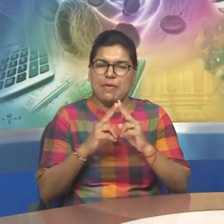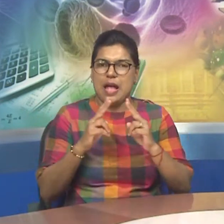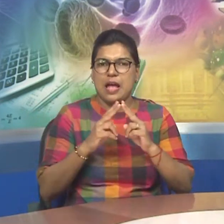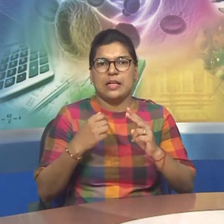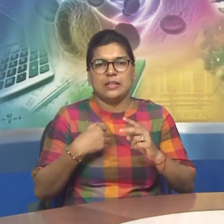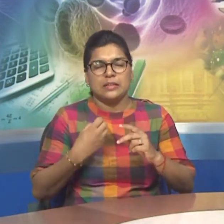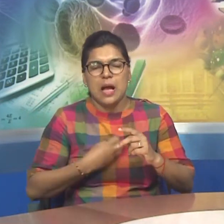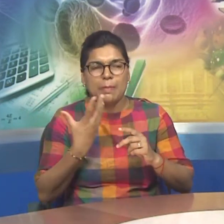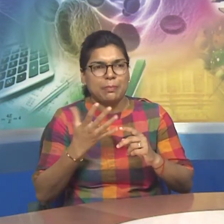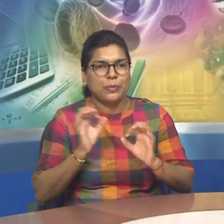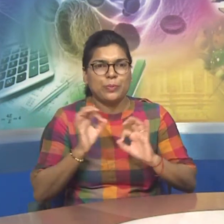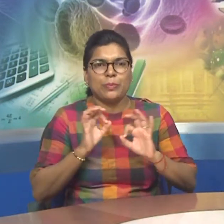miserable,